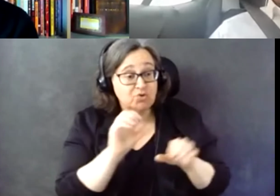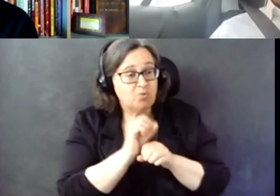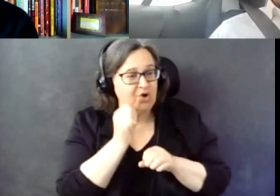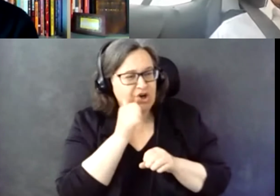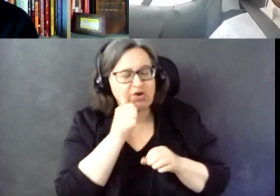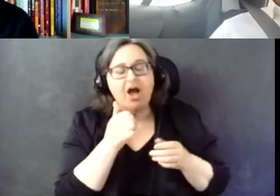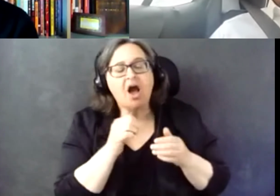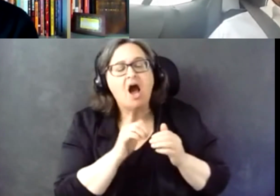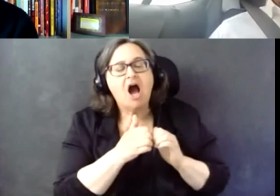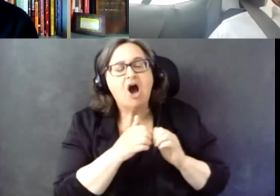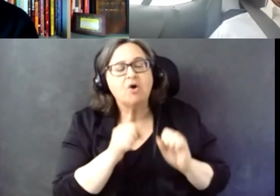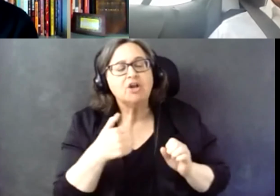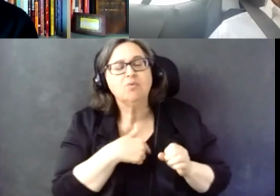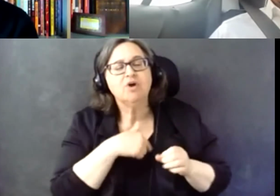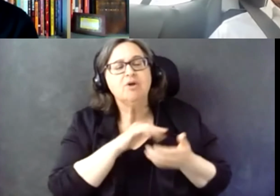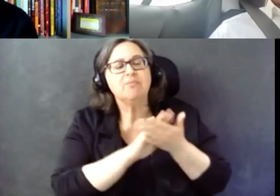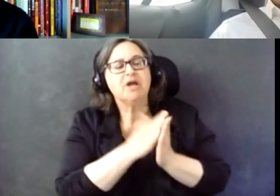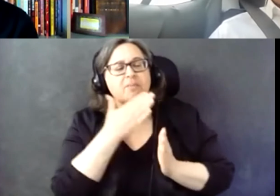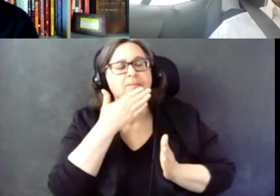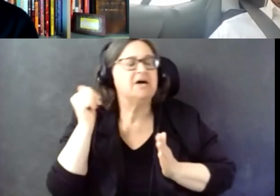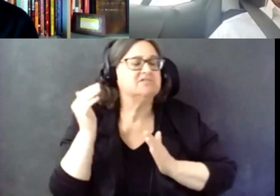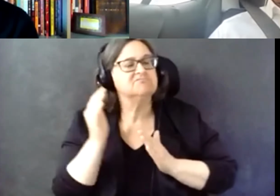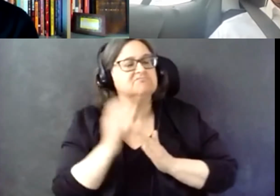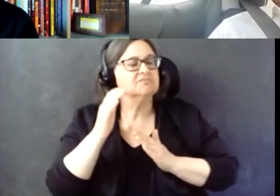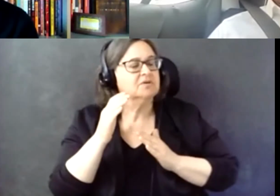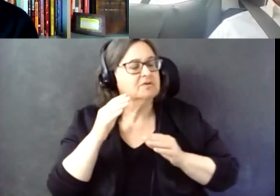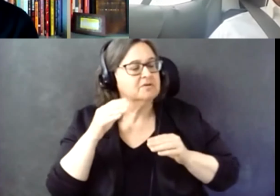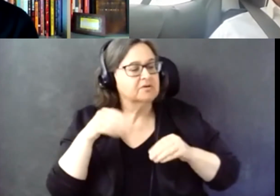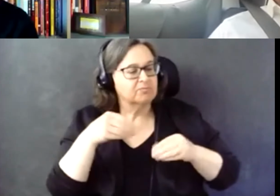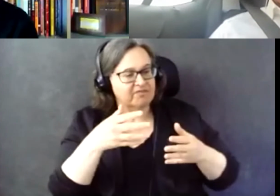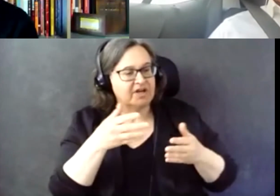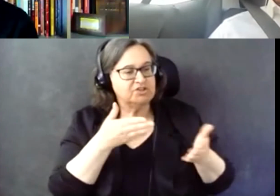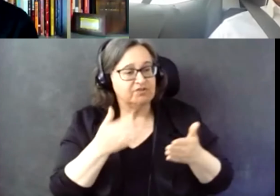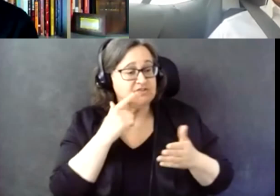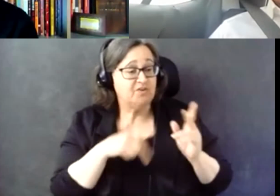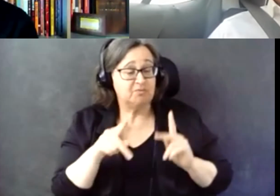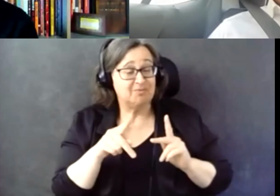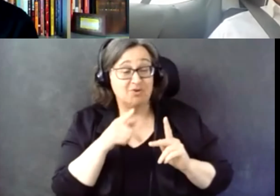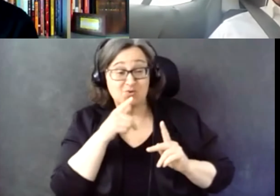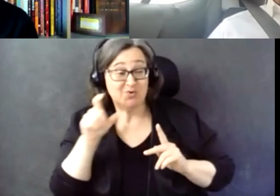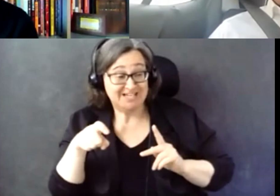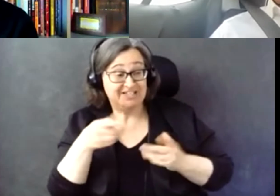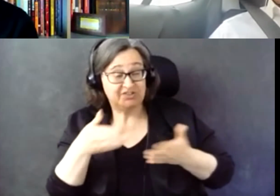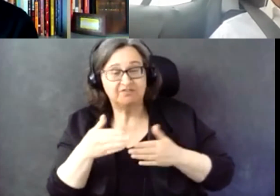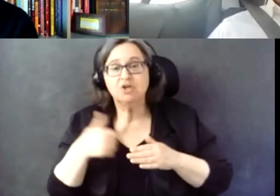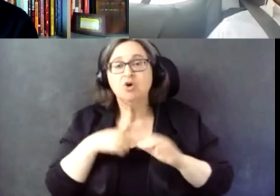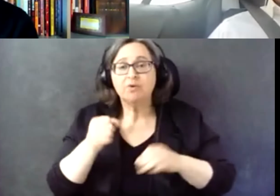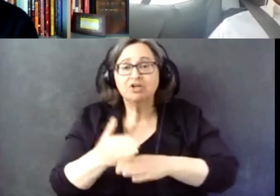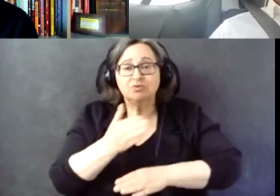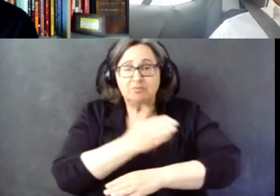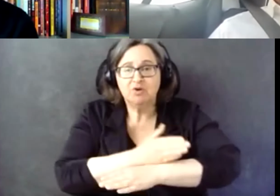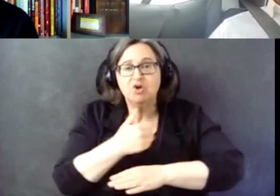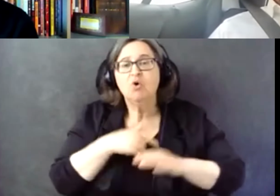how do we become the best at providing services for those who are in need we could do a better job